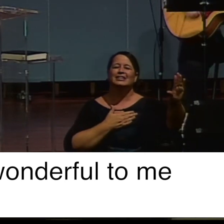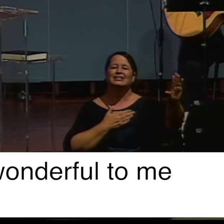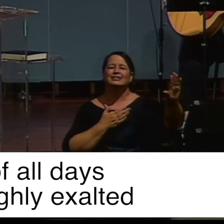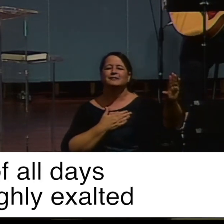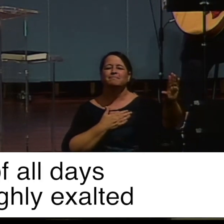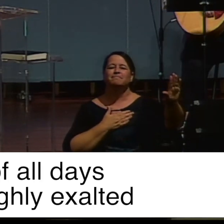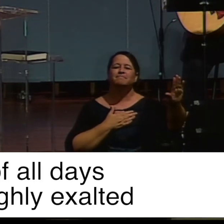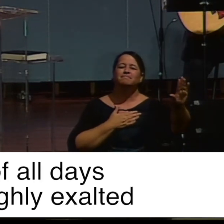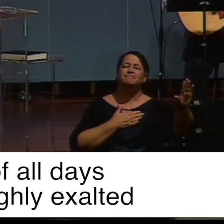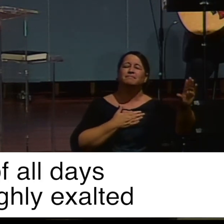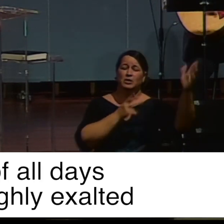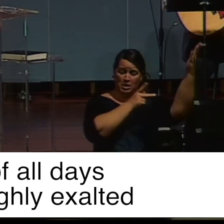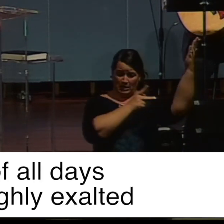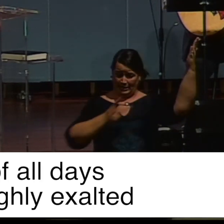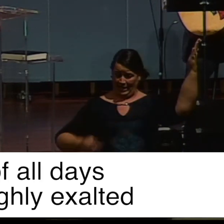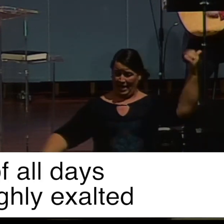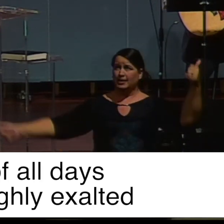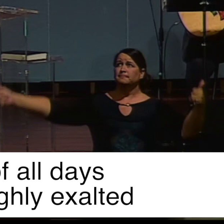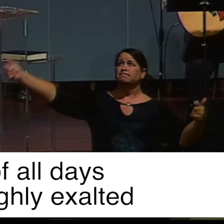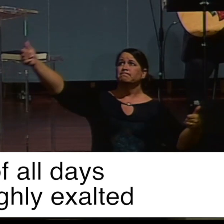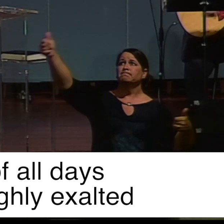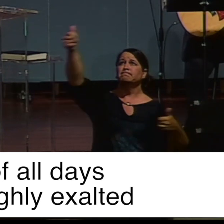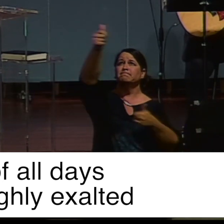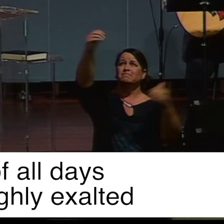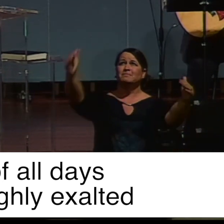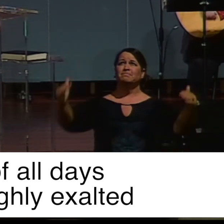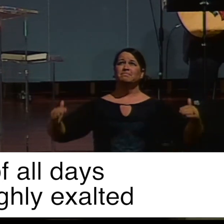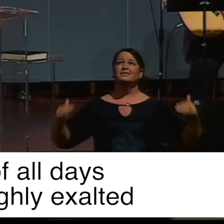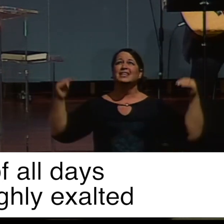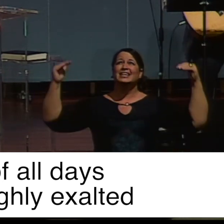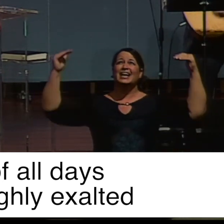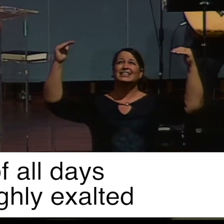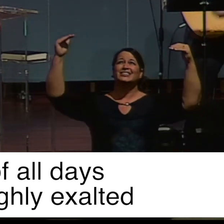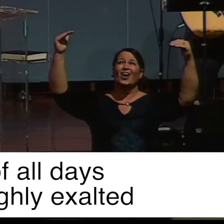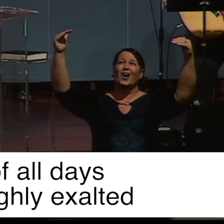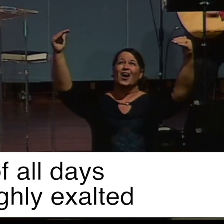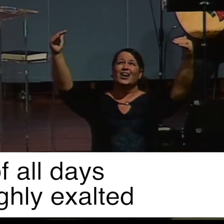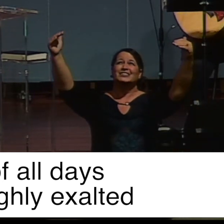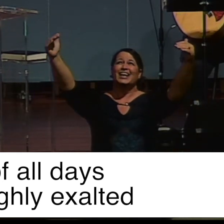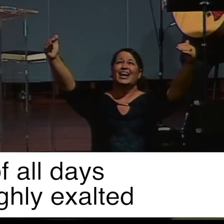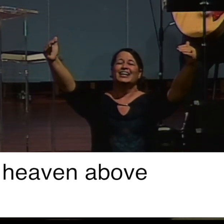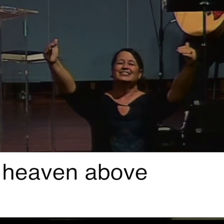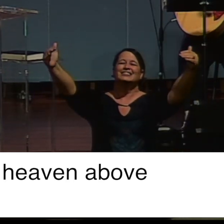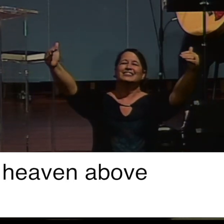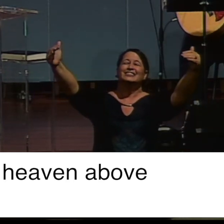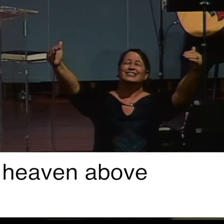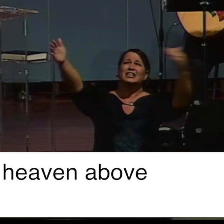King of all days, oh, so highly exalted,